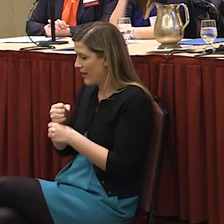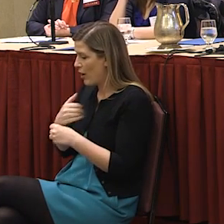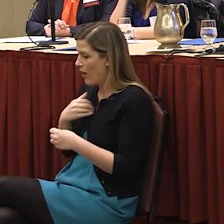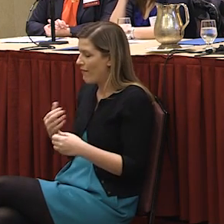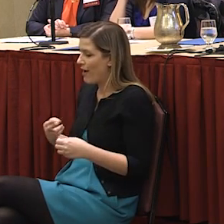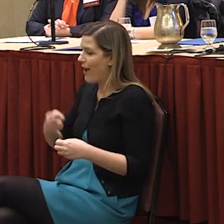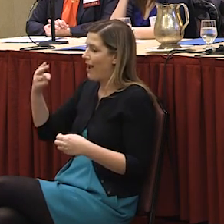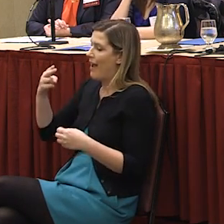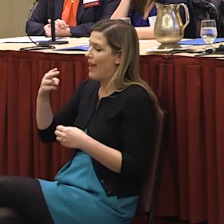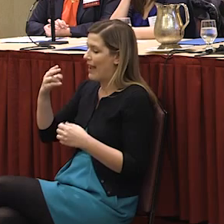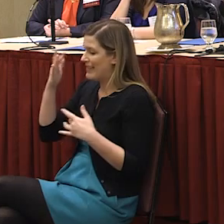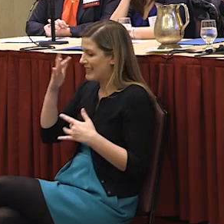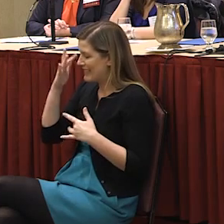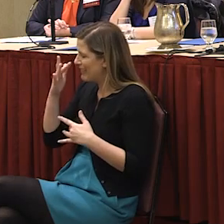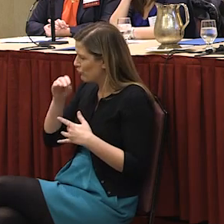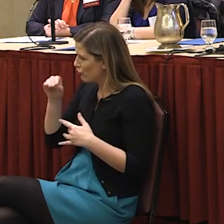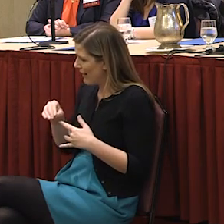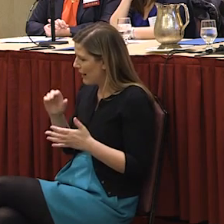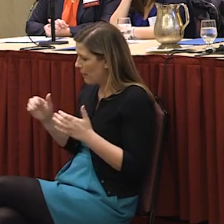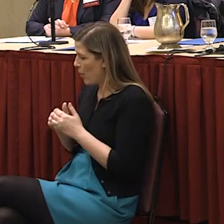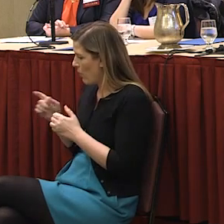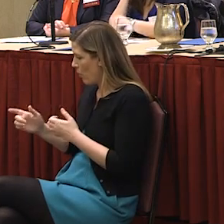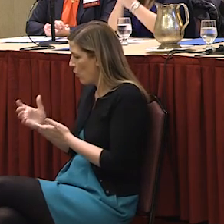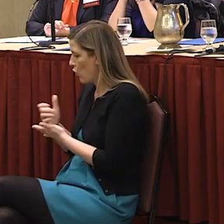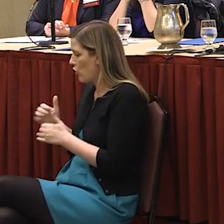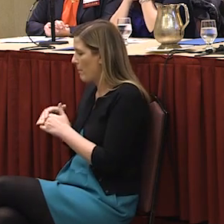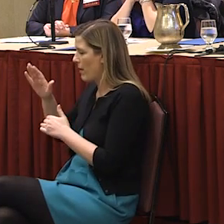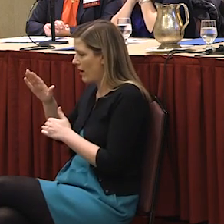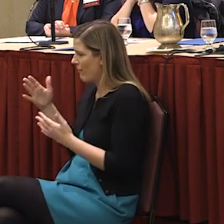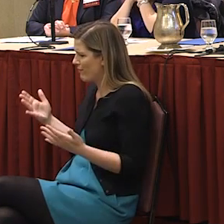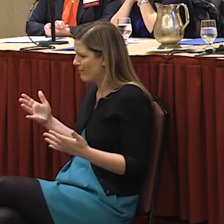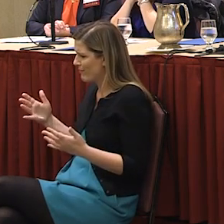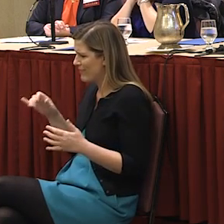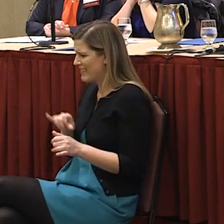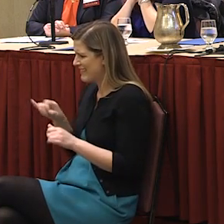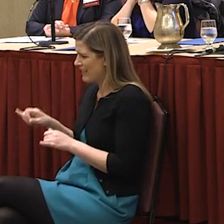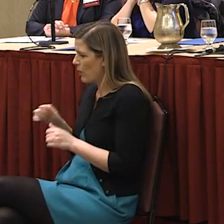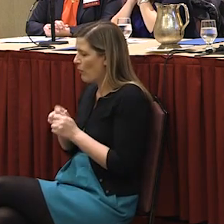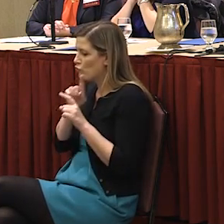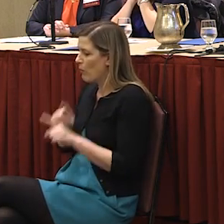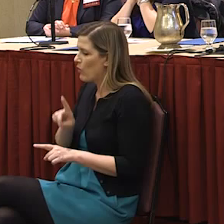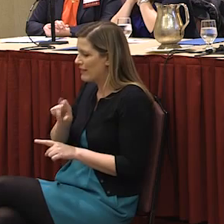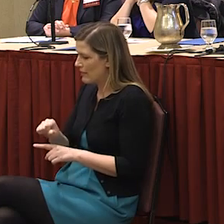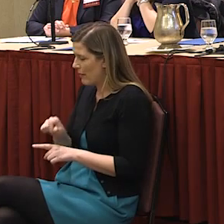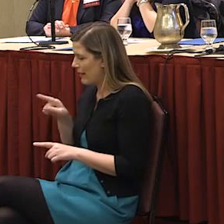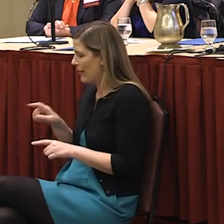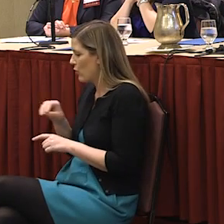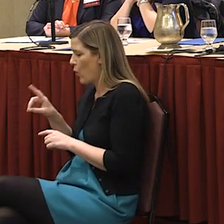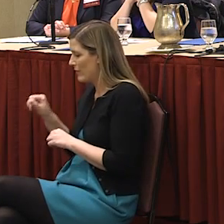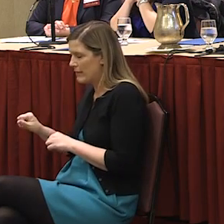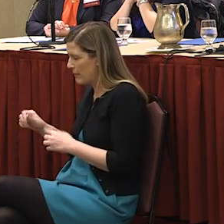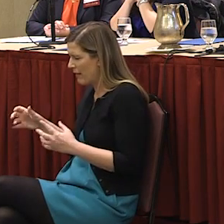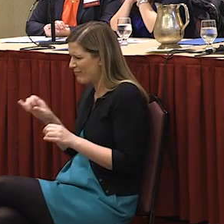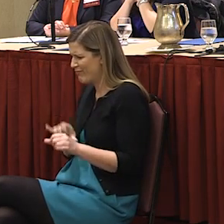higher disease prevalence than those who earn more money. This is the same with those who have reported disabilities. So again, we're seeing the same